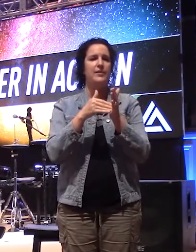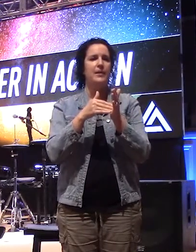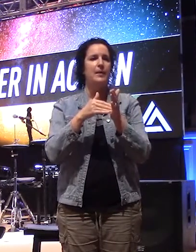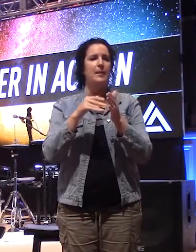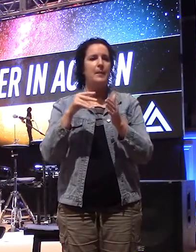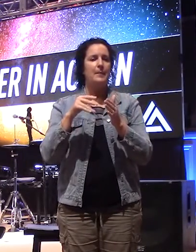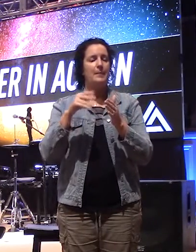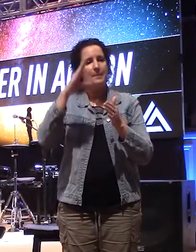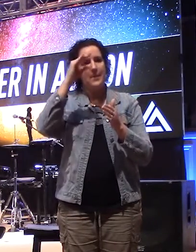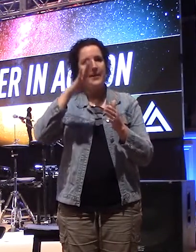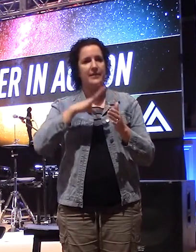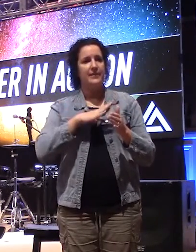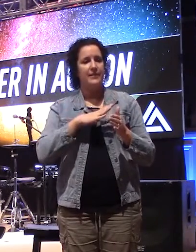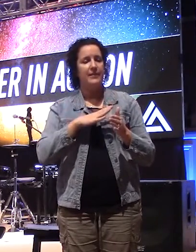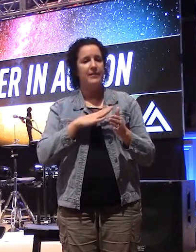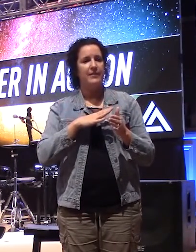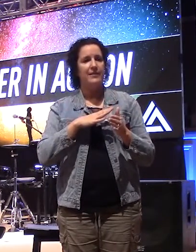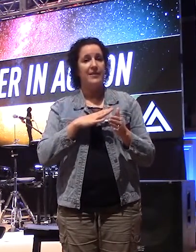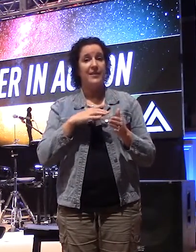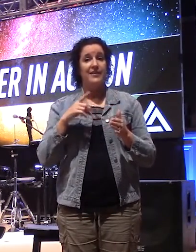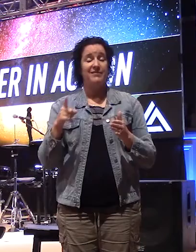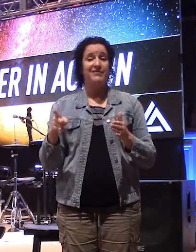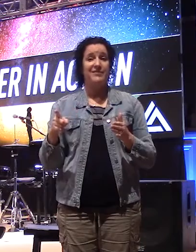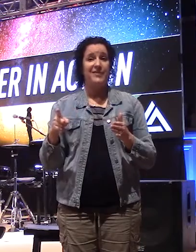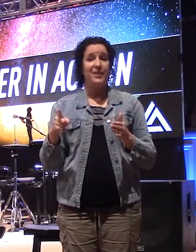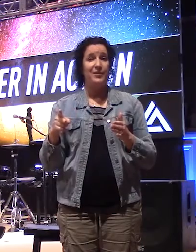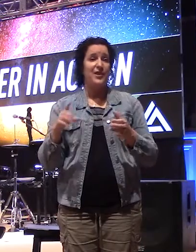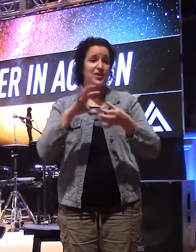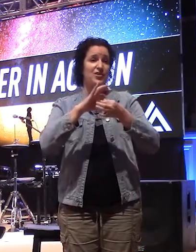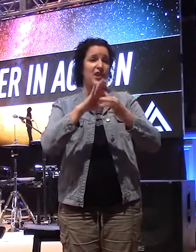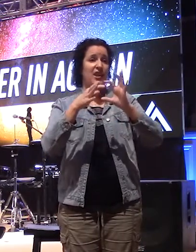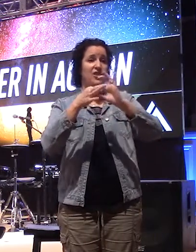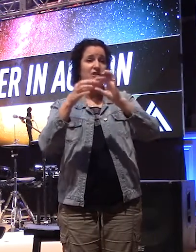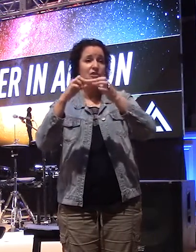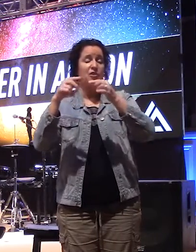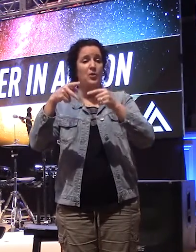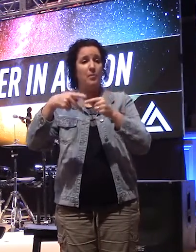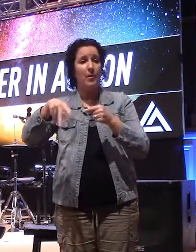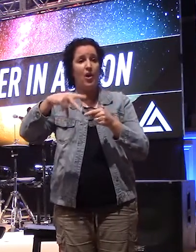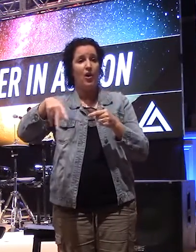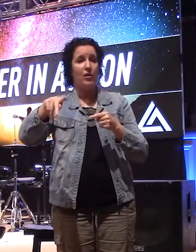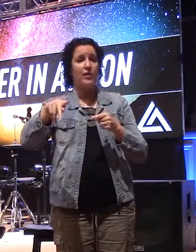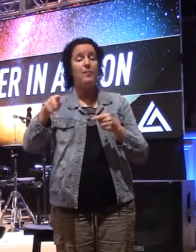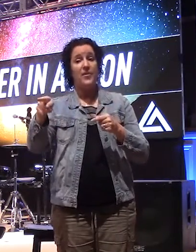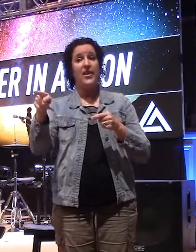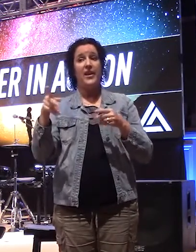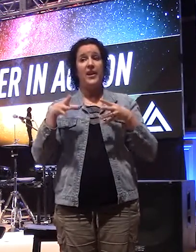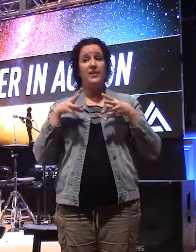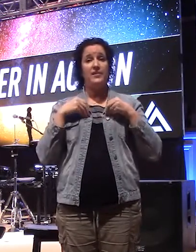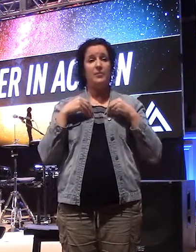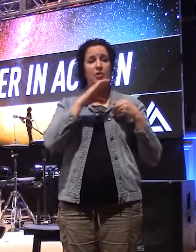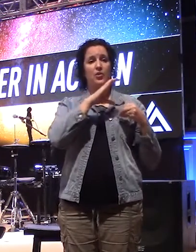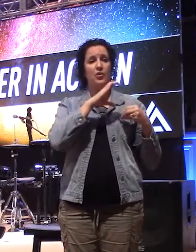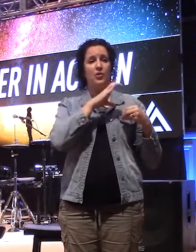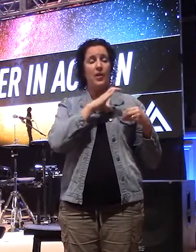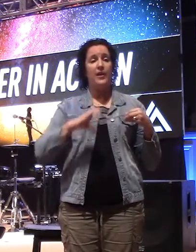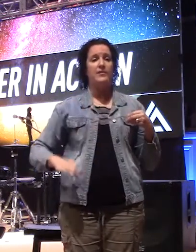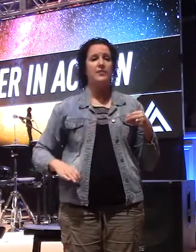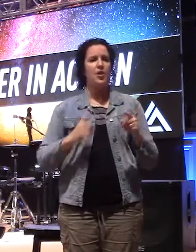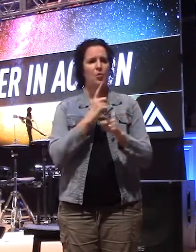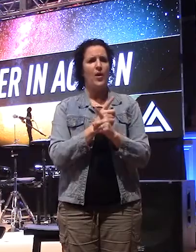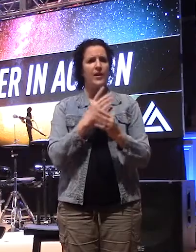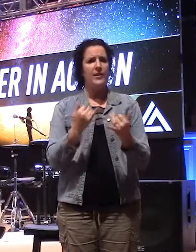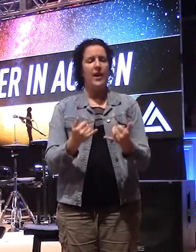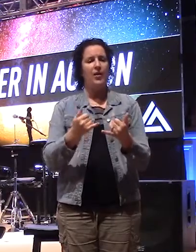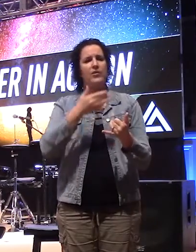Paul. Talk about a captive audience. And many of them came to Christ. He said, right now, the best place for